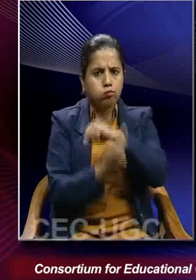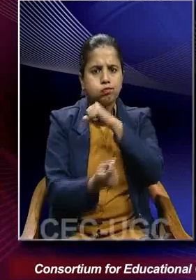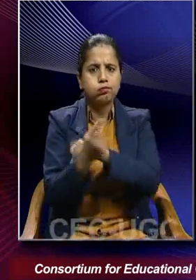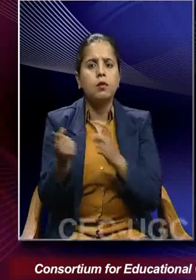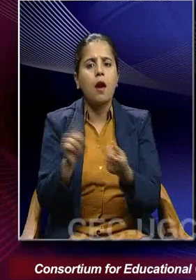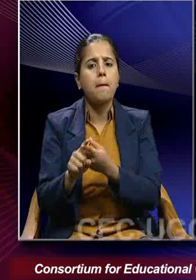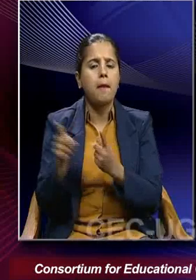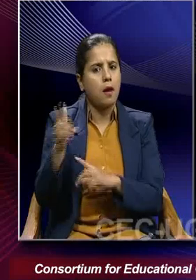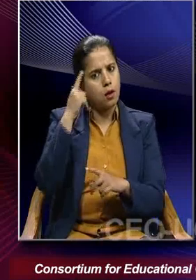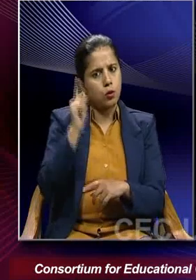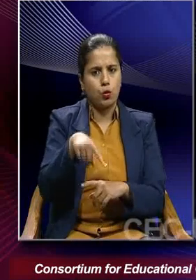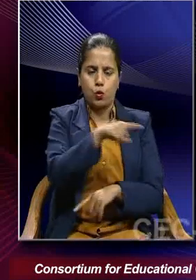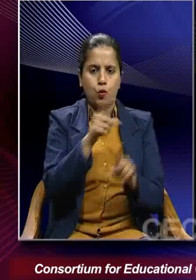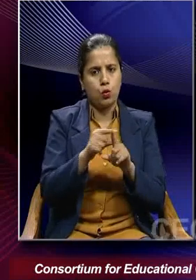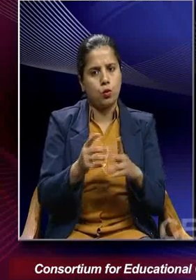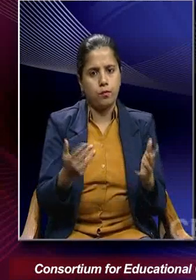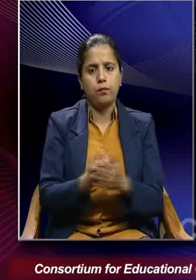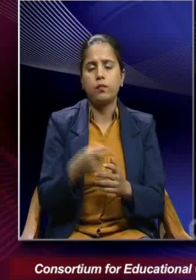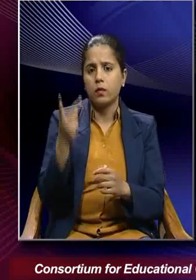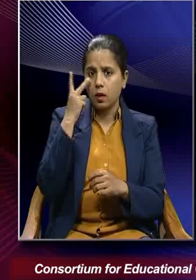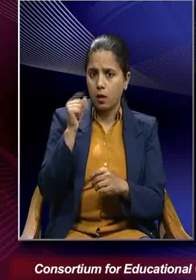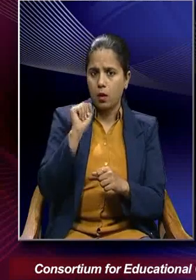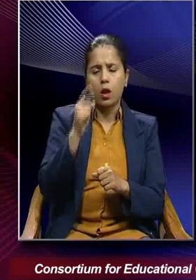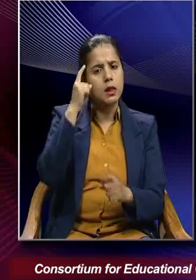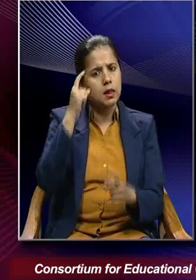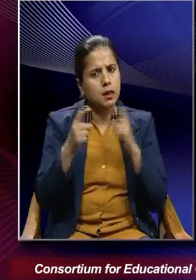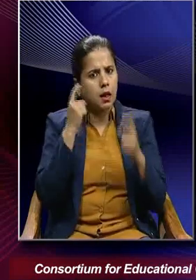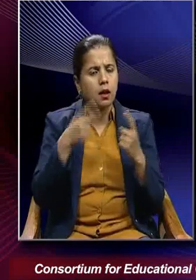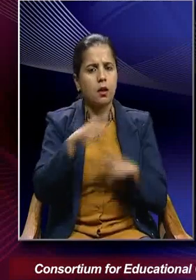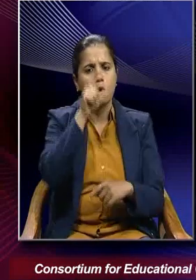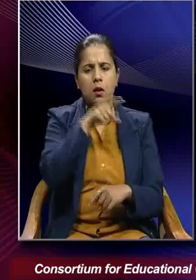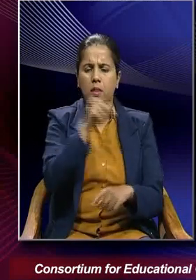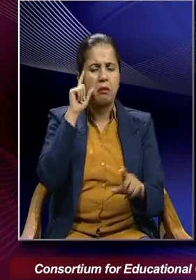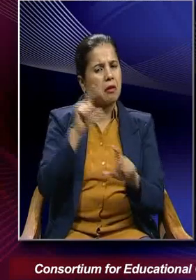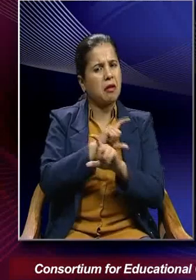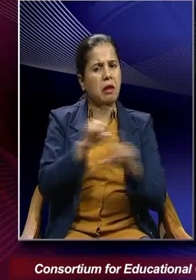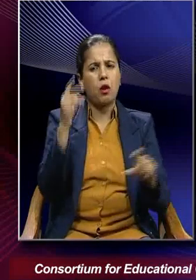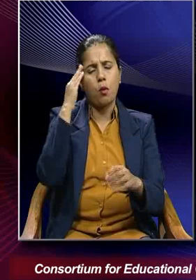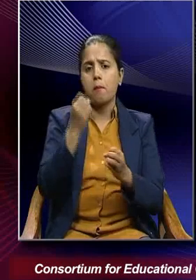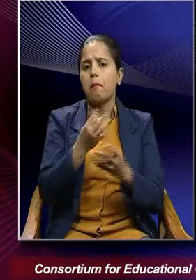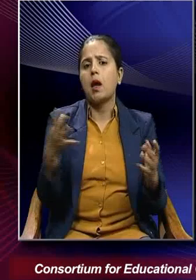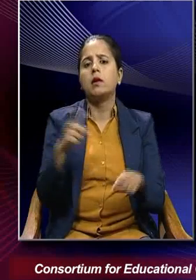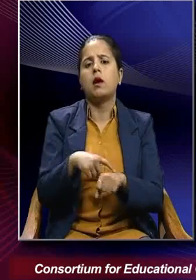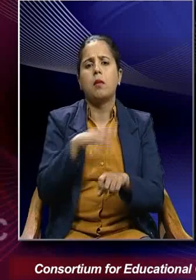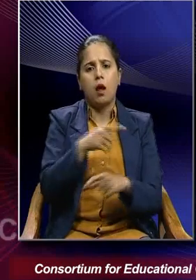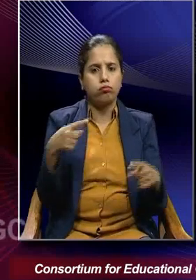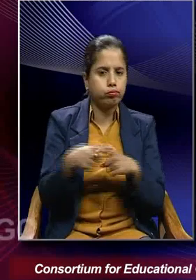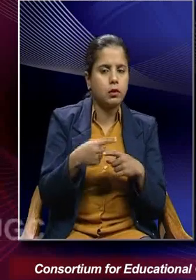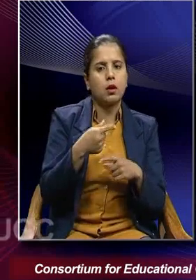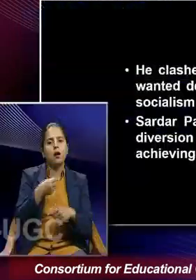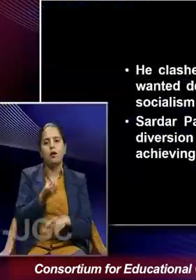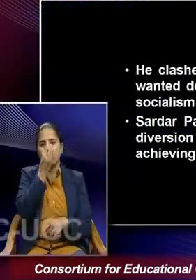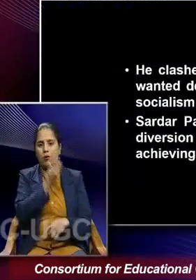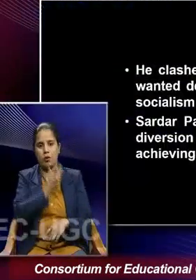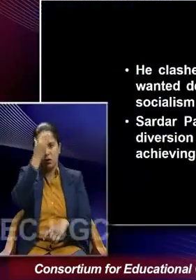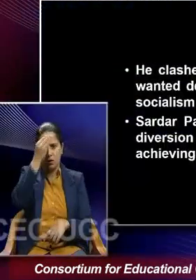as well. So he was, in terms of his thinking, he was very clear, and many times he also clashed with Nehru as well, when